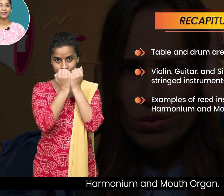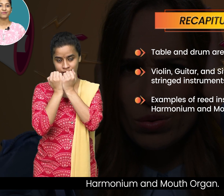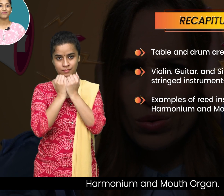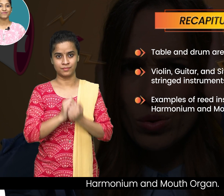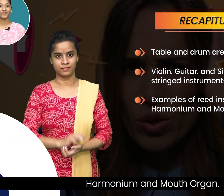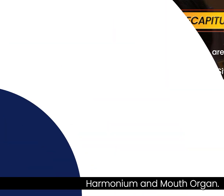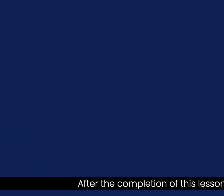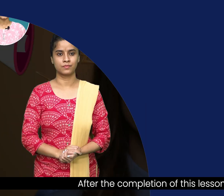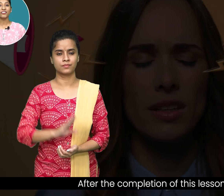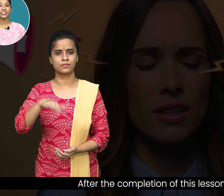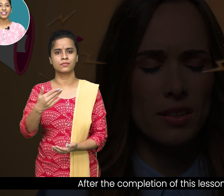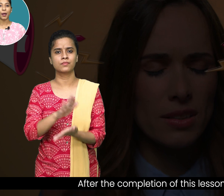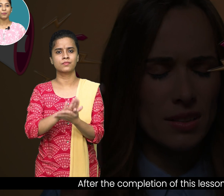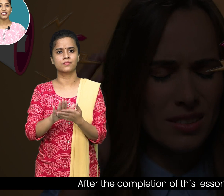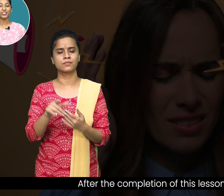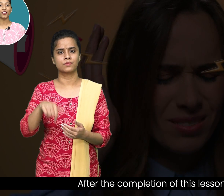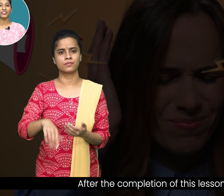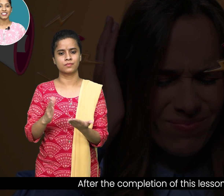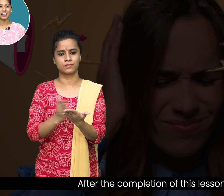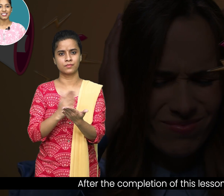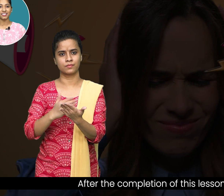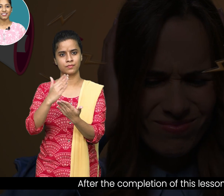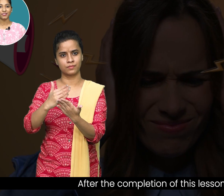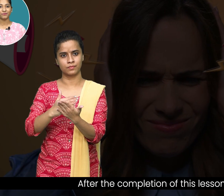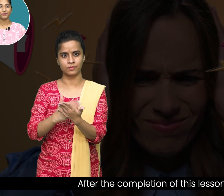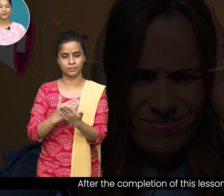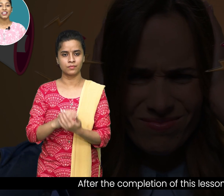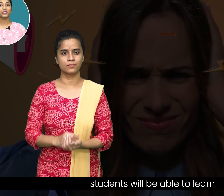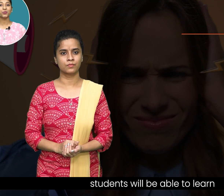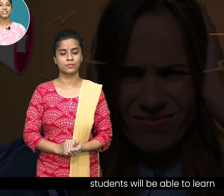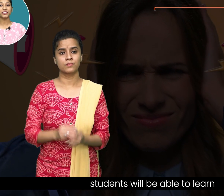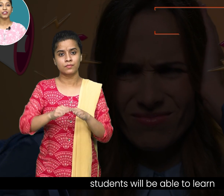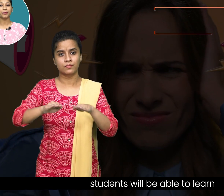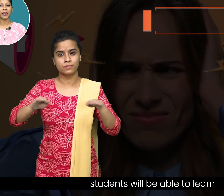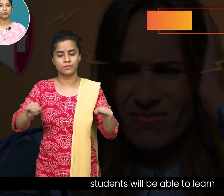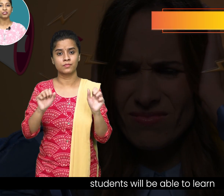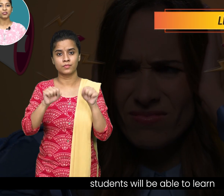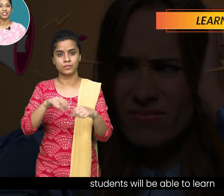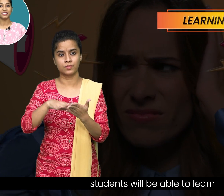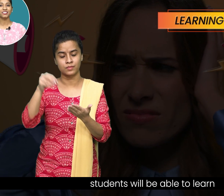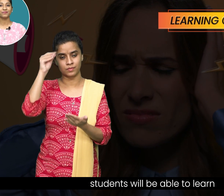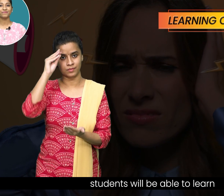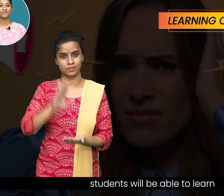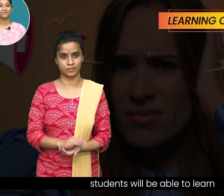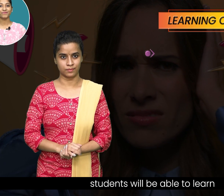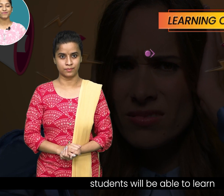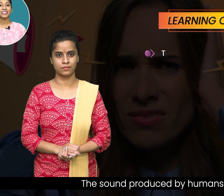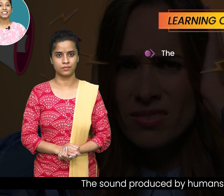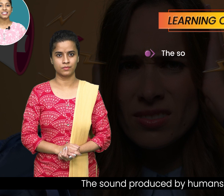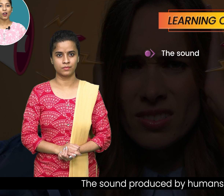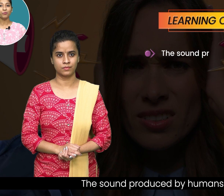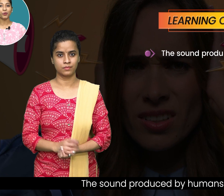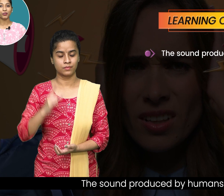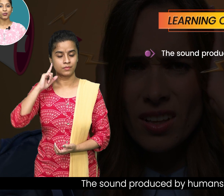organ. After the completion of this lesson, students will be able to learn